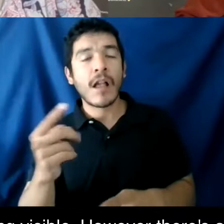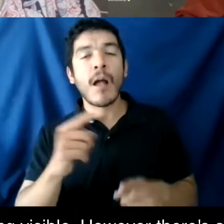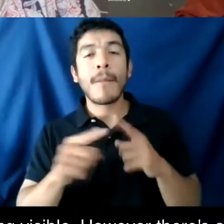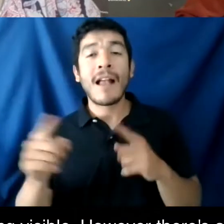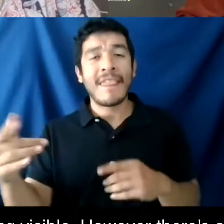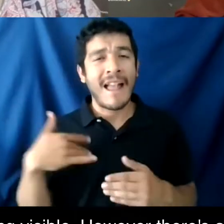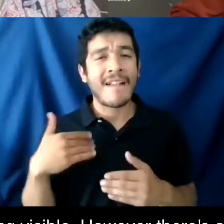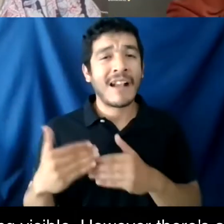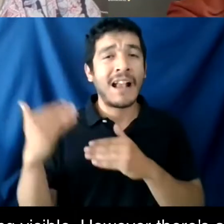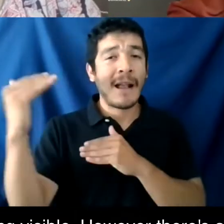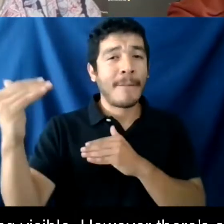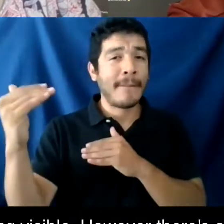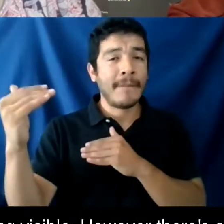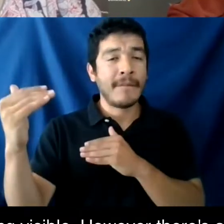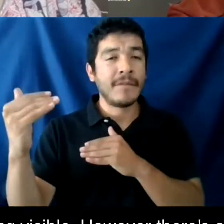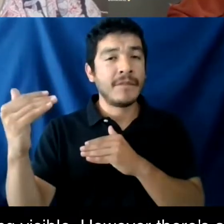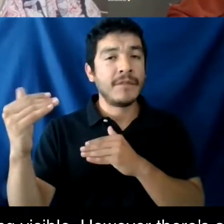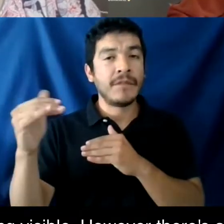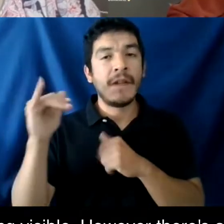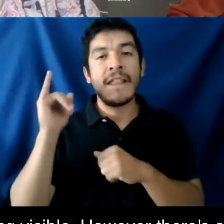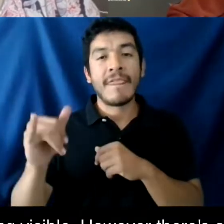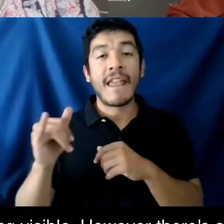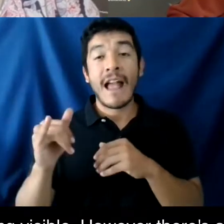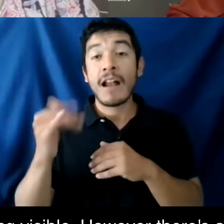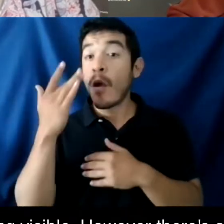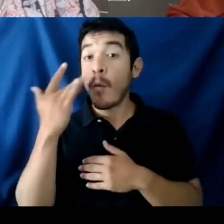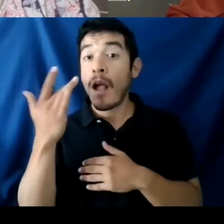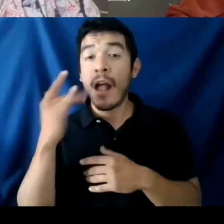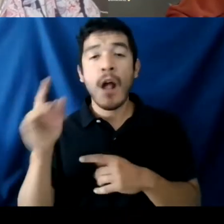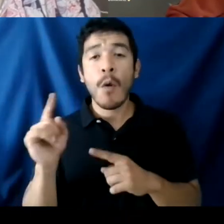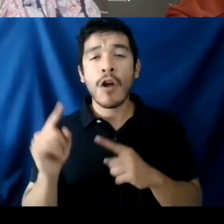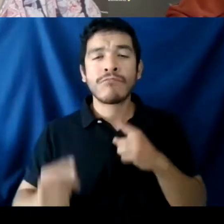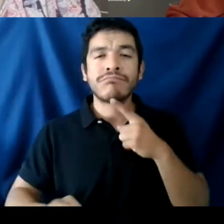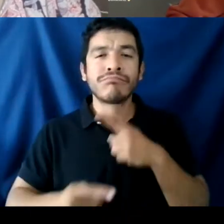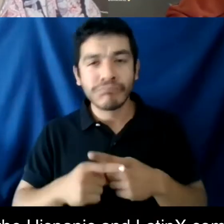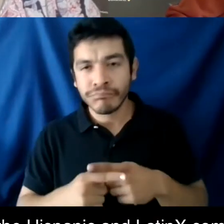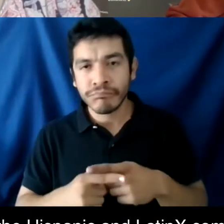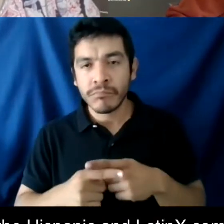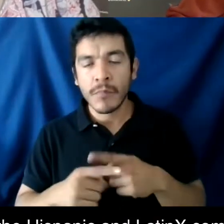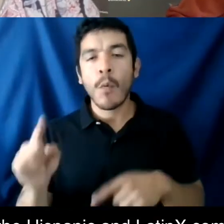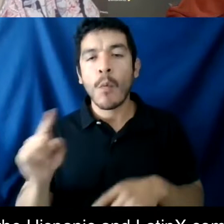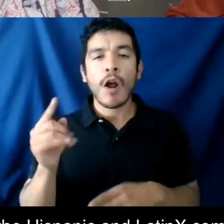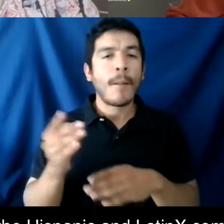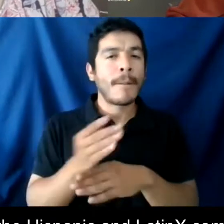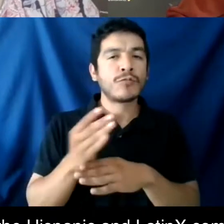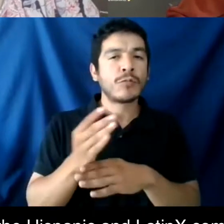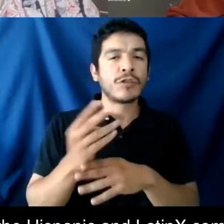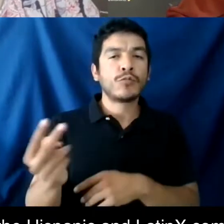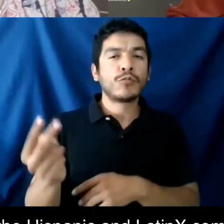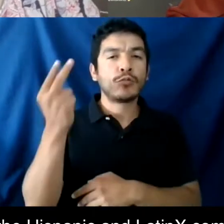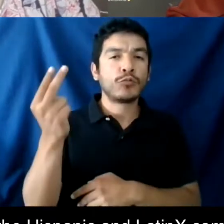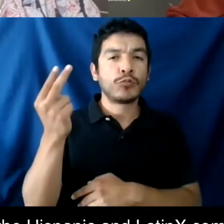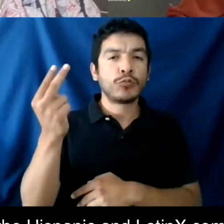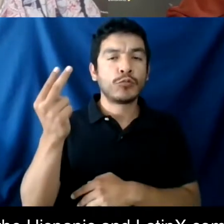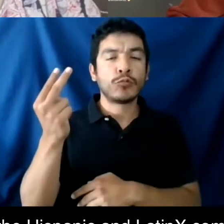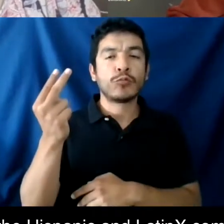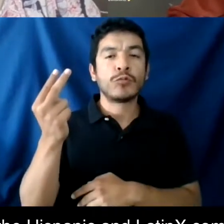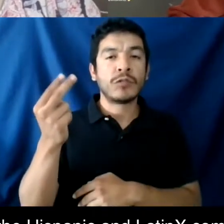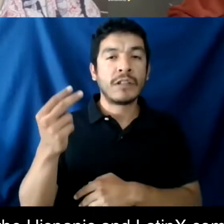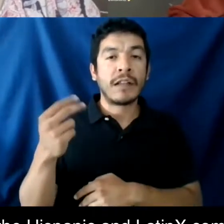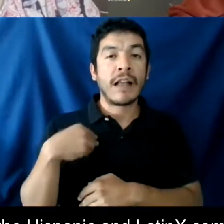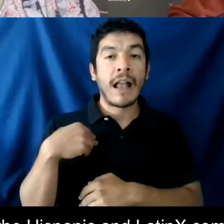gap, and that gap exists at the intersection between the Hispanic